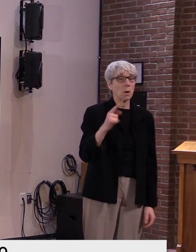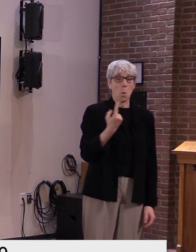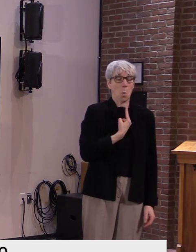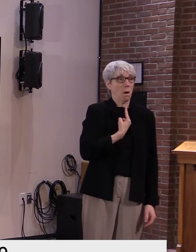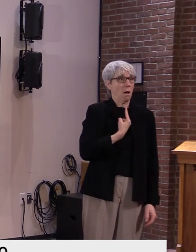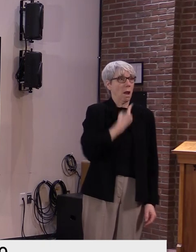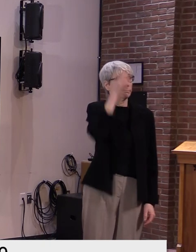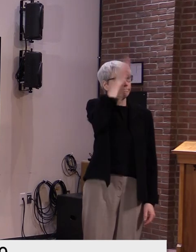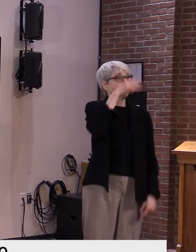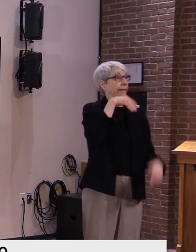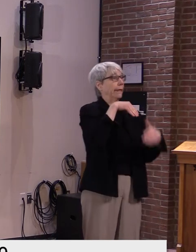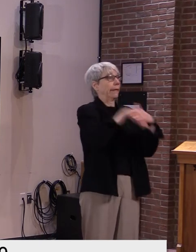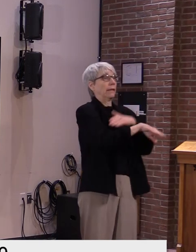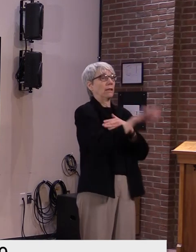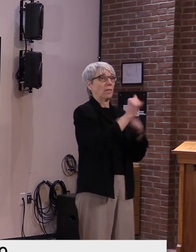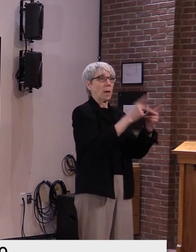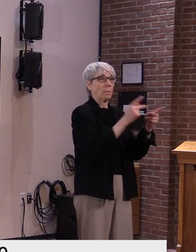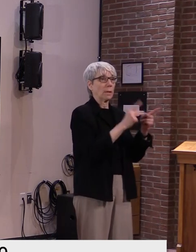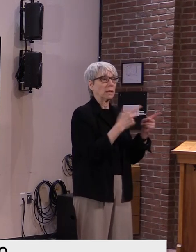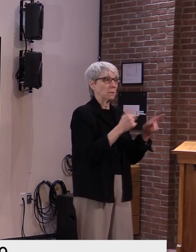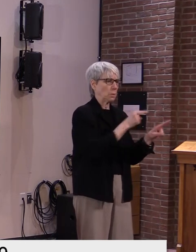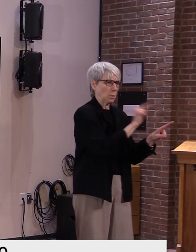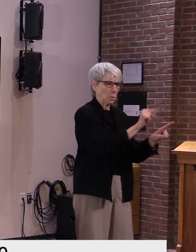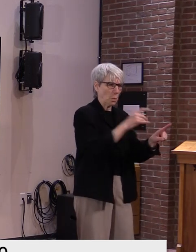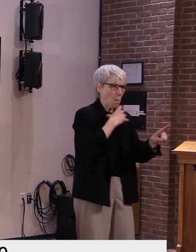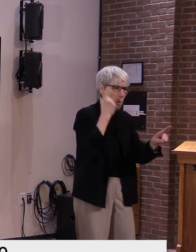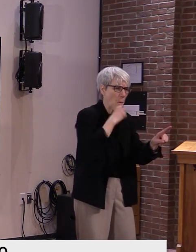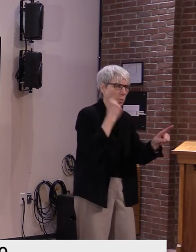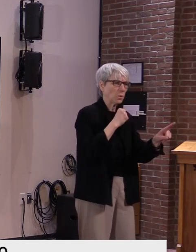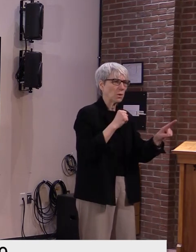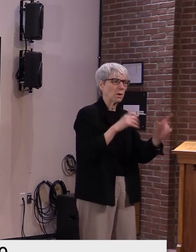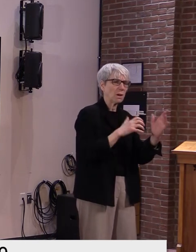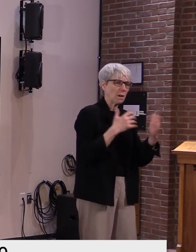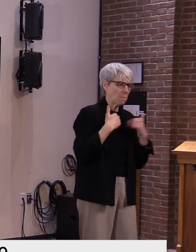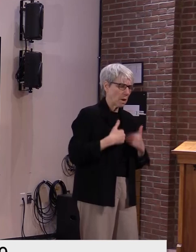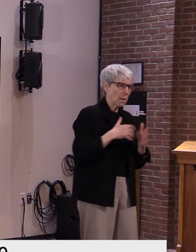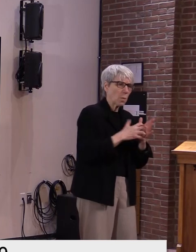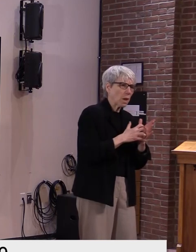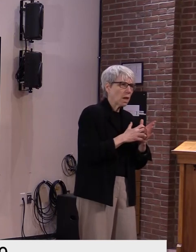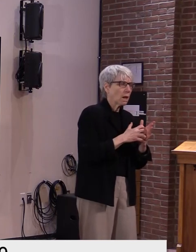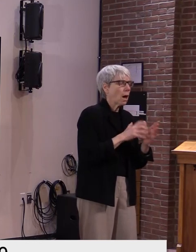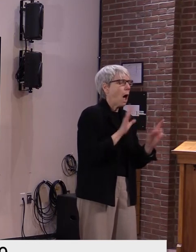and it can take off. So that's sort of the simple explanation.